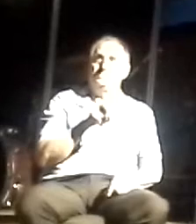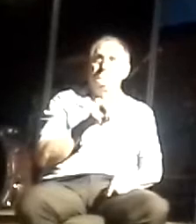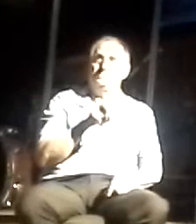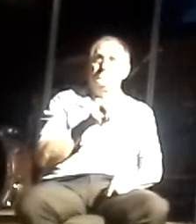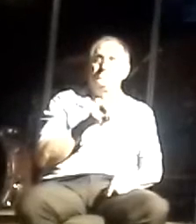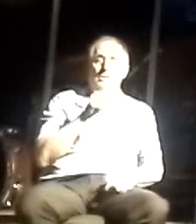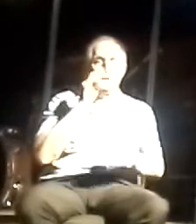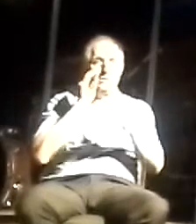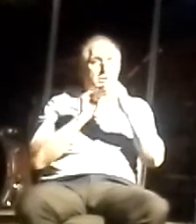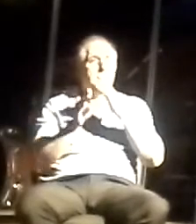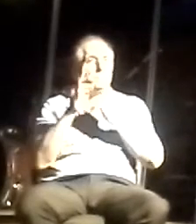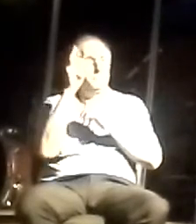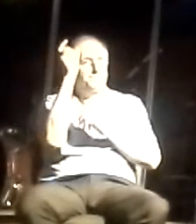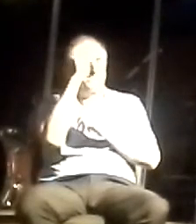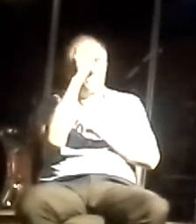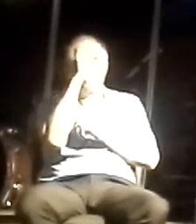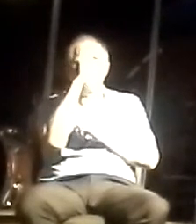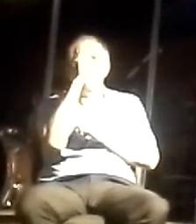seat is humble wisdom.